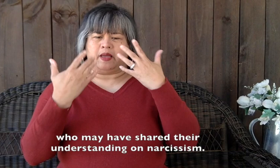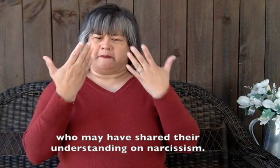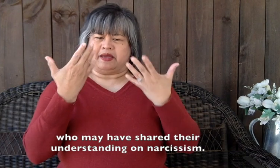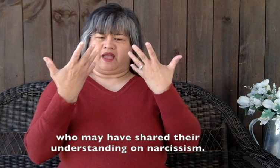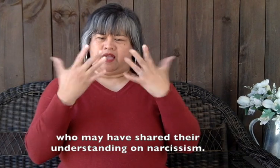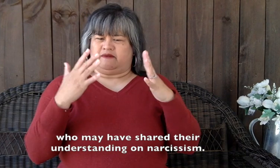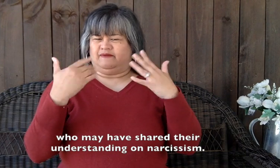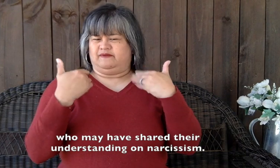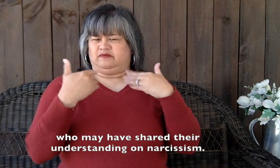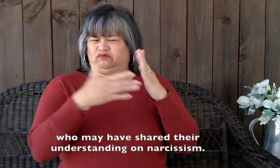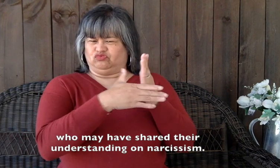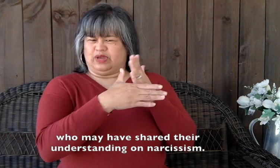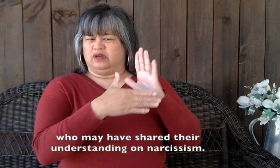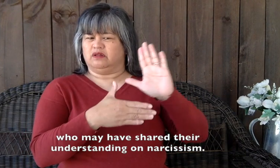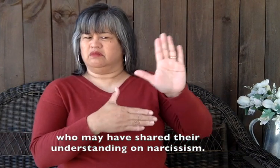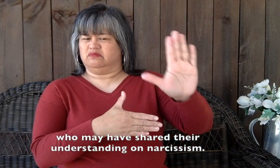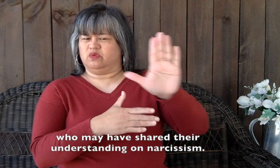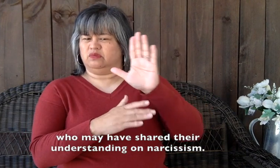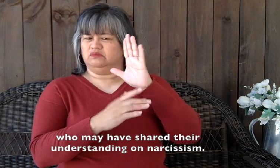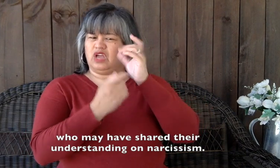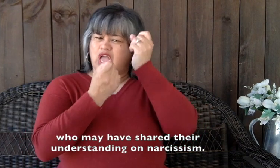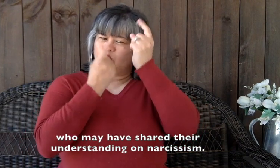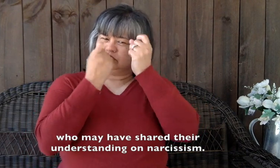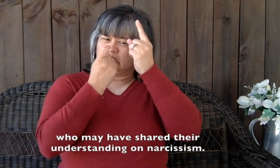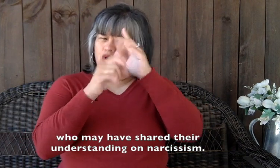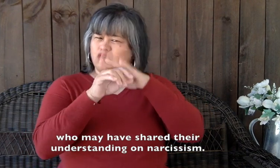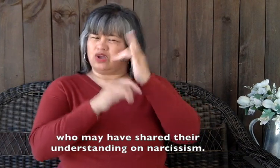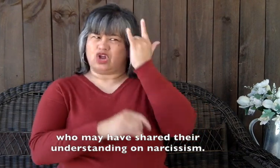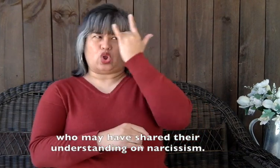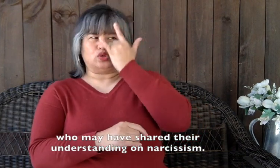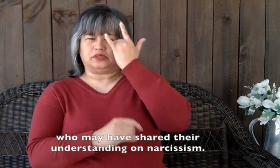who have shared their understanding on narcissism.